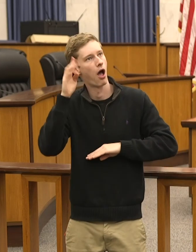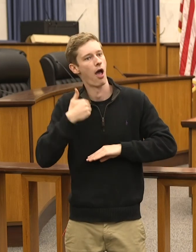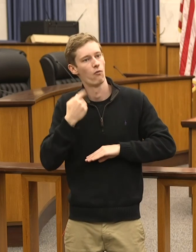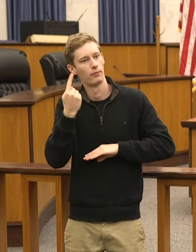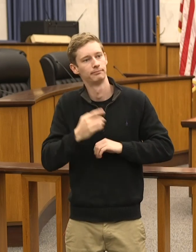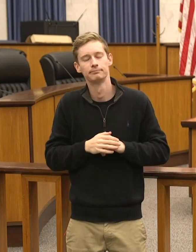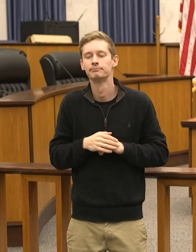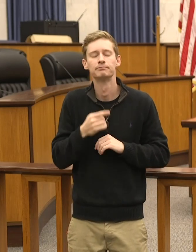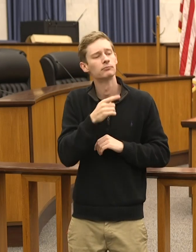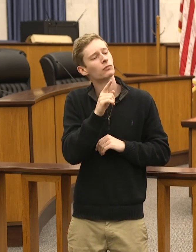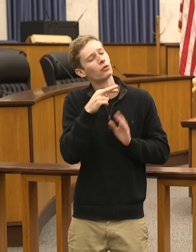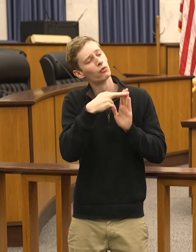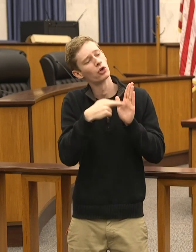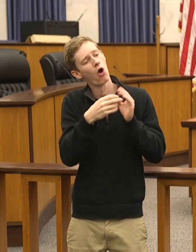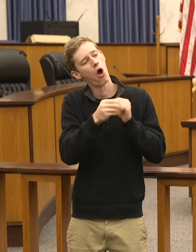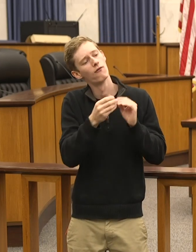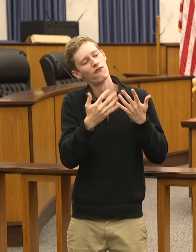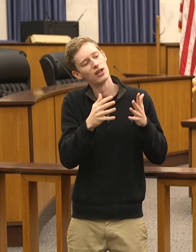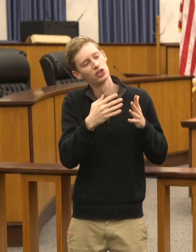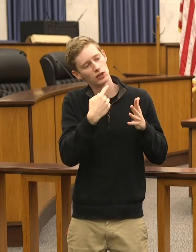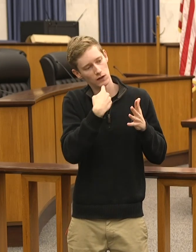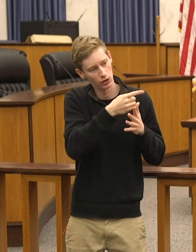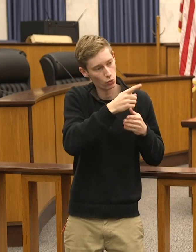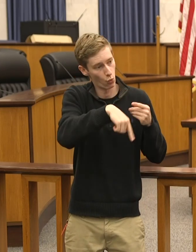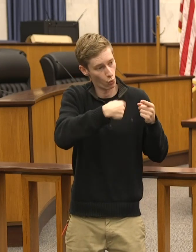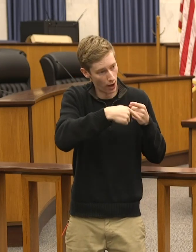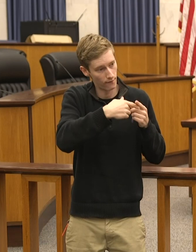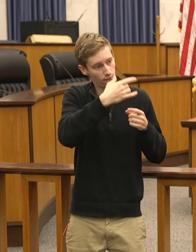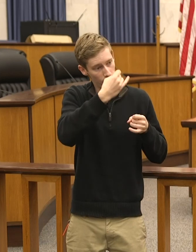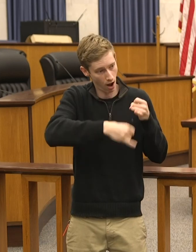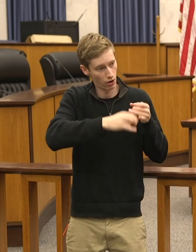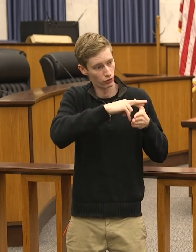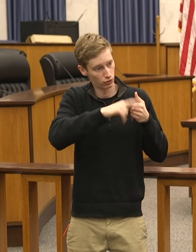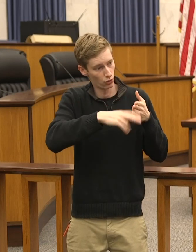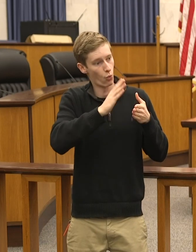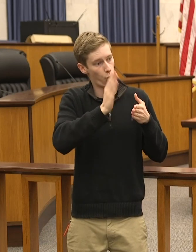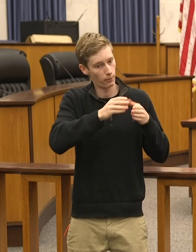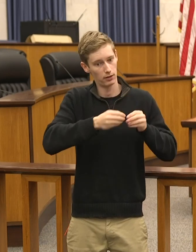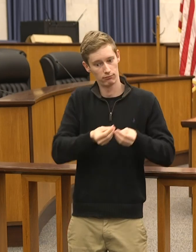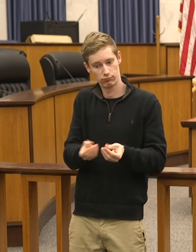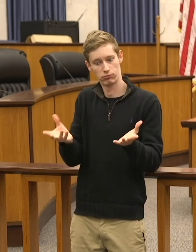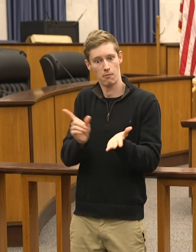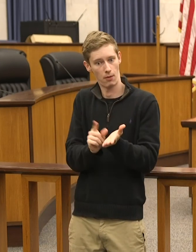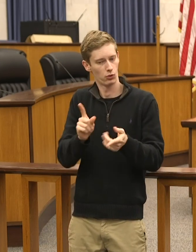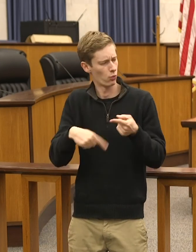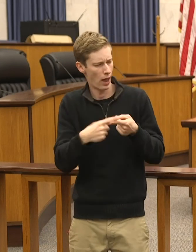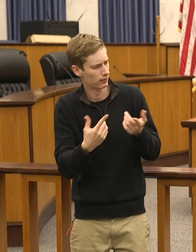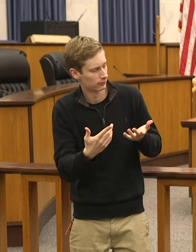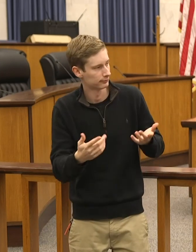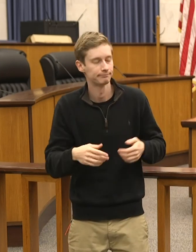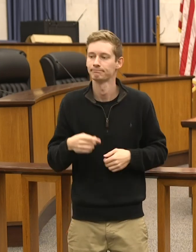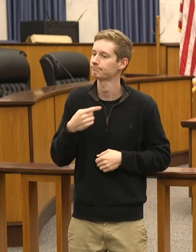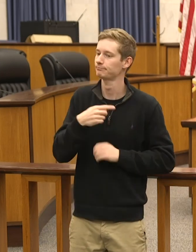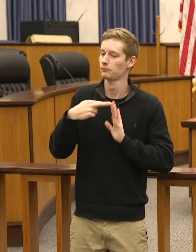Has the registrar indicated to you when those final results will be delivered to the public? The registrar has